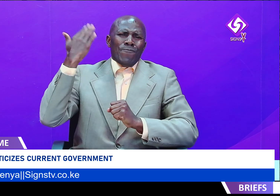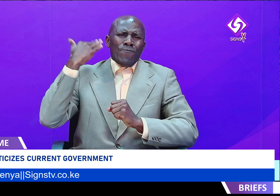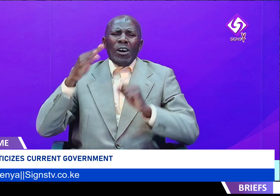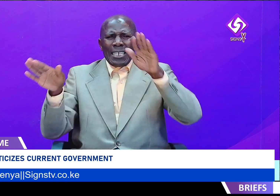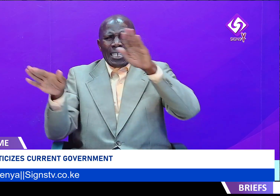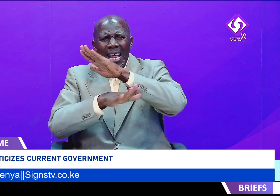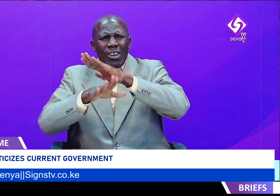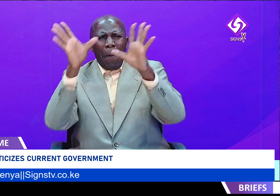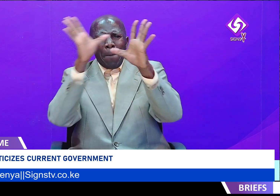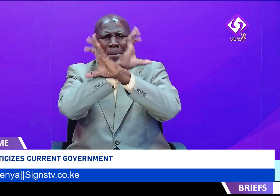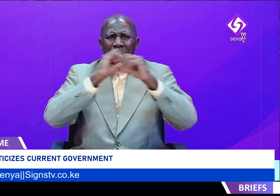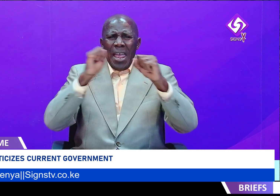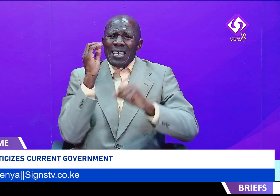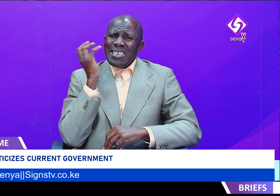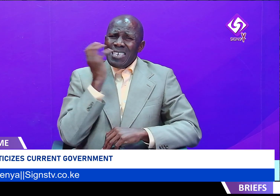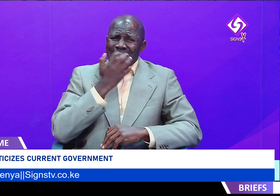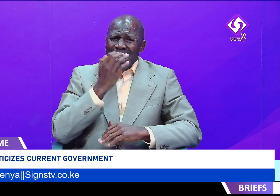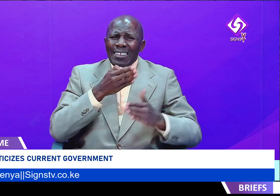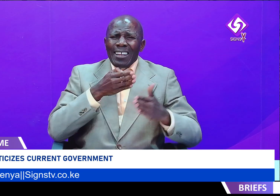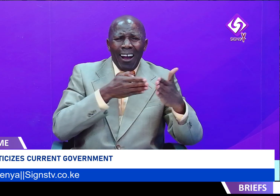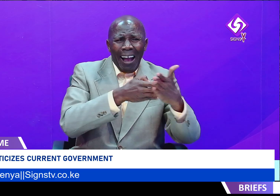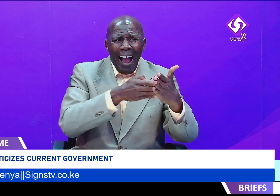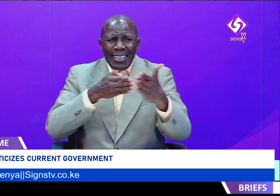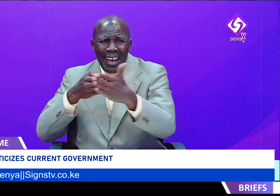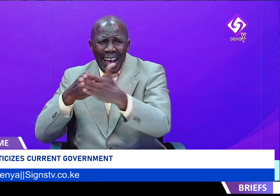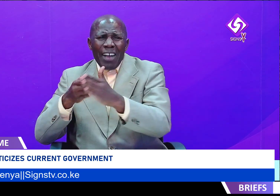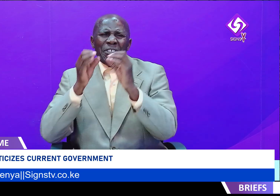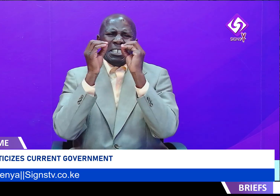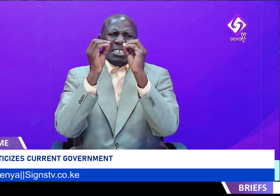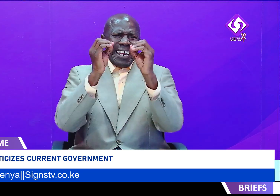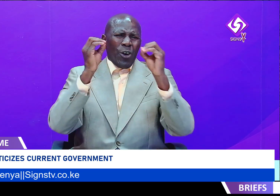And on to our next news. The